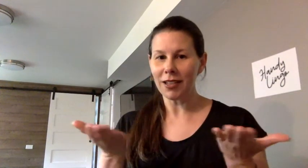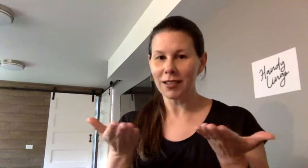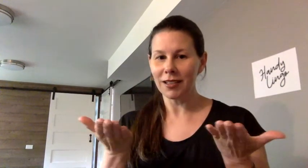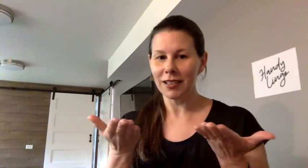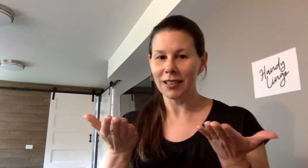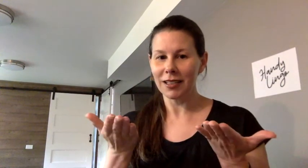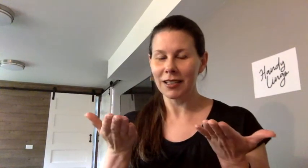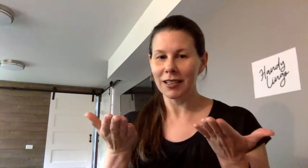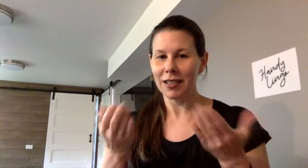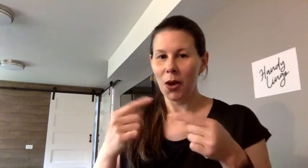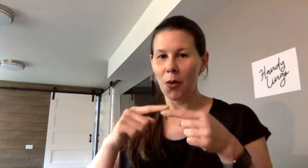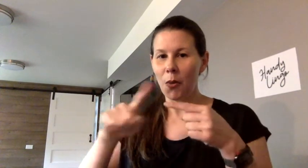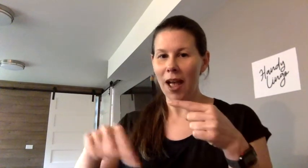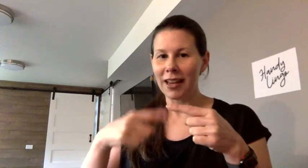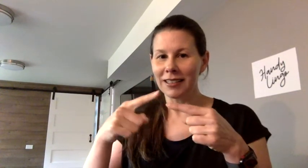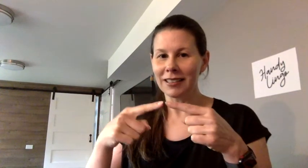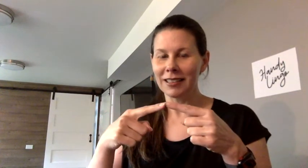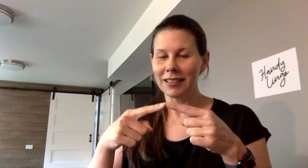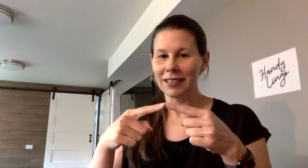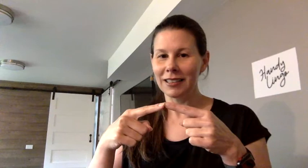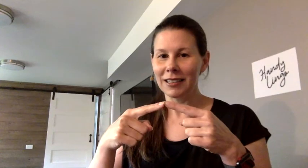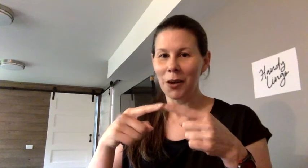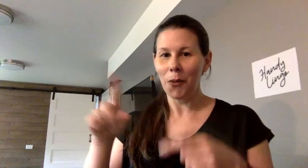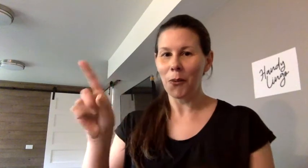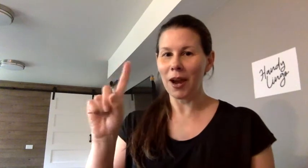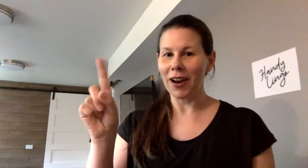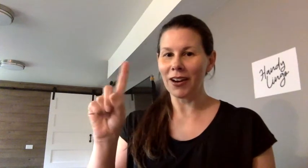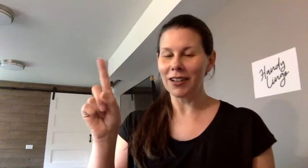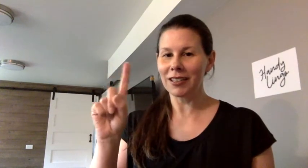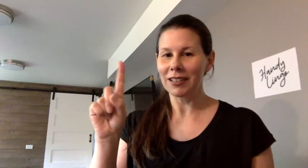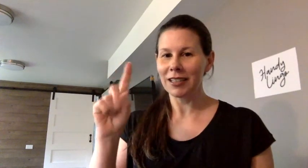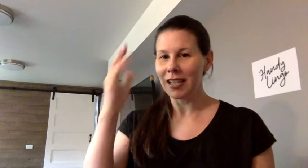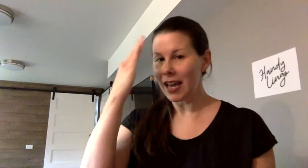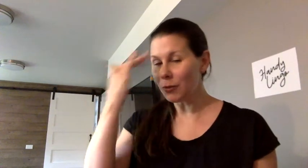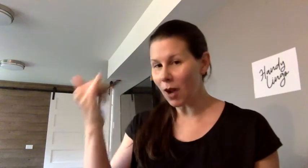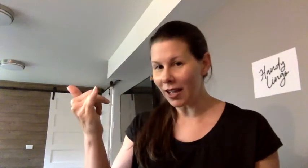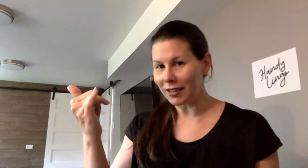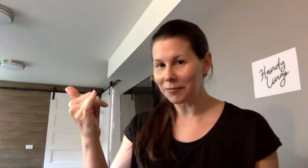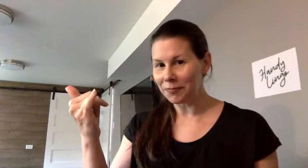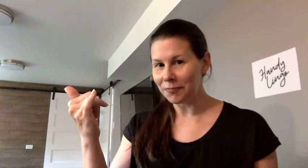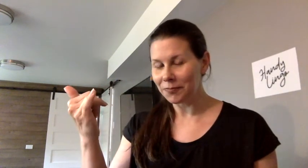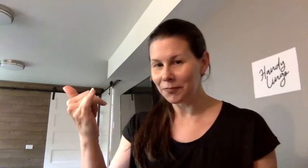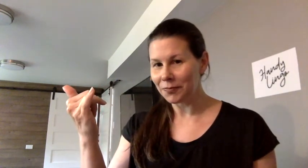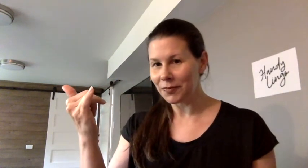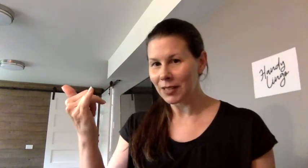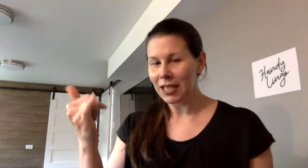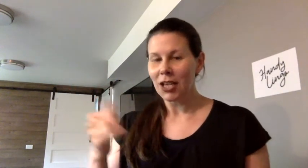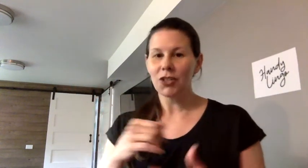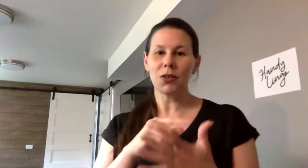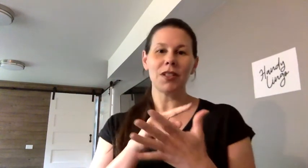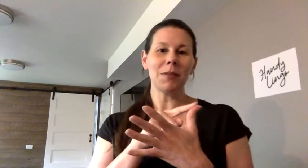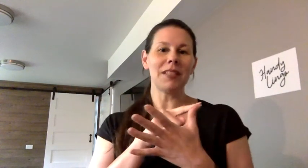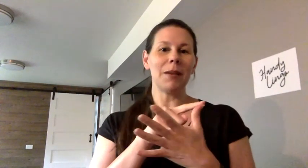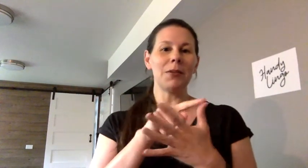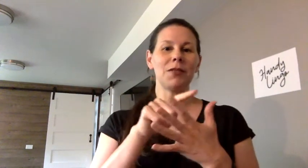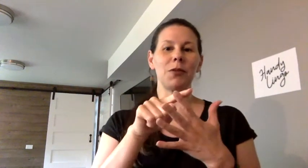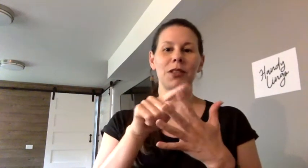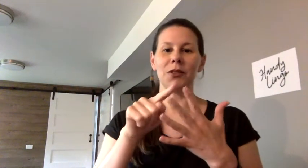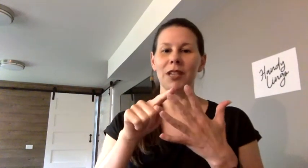what, when, where, and why. So some examples of what those signs